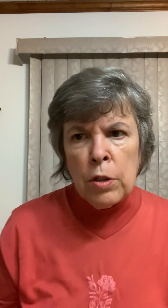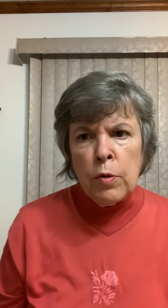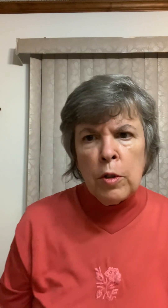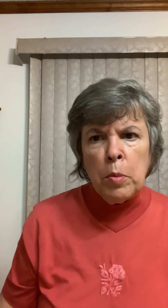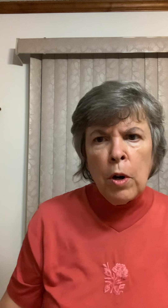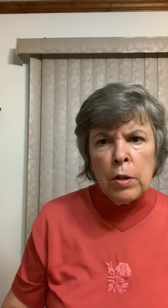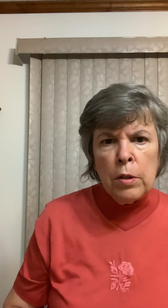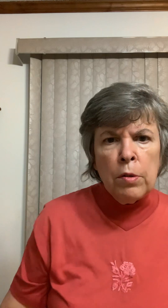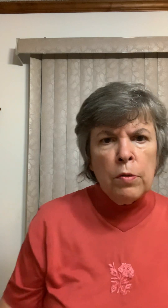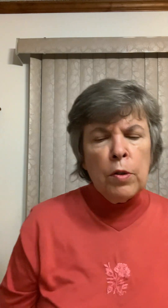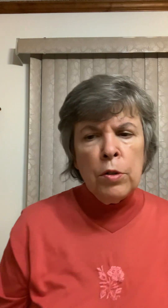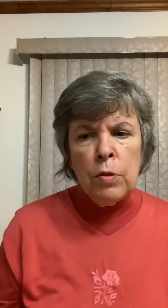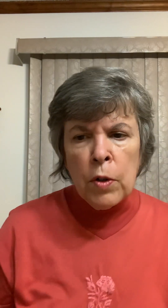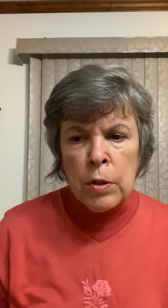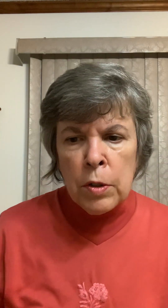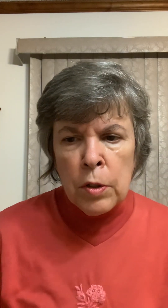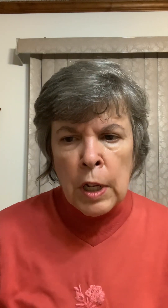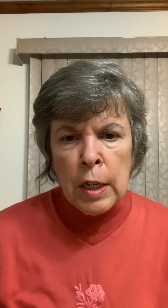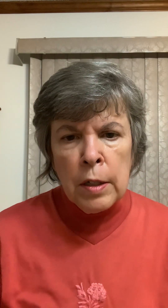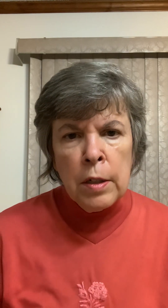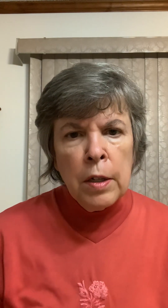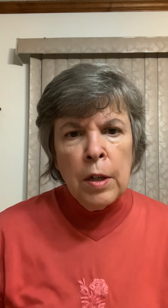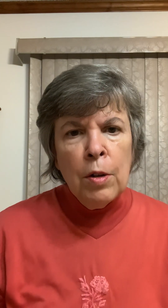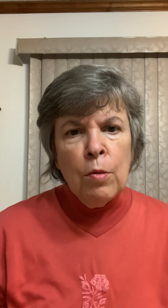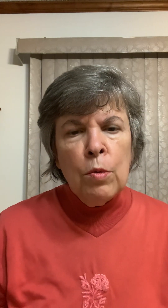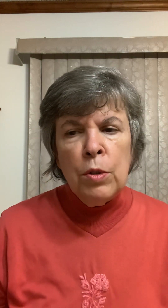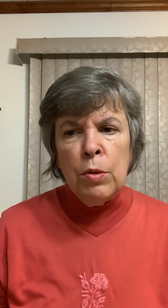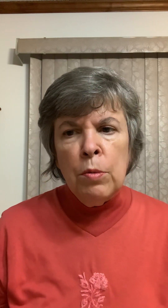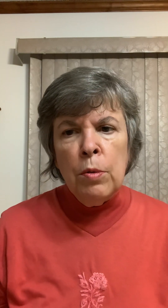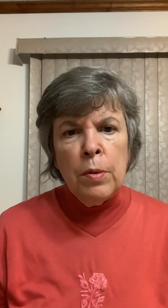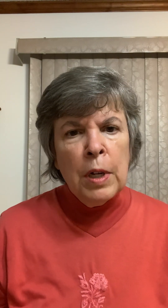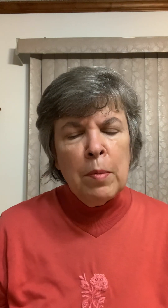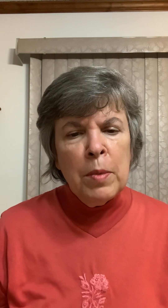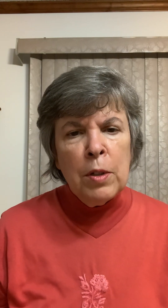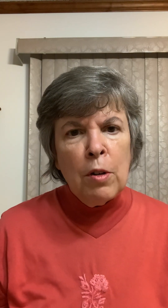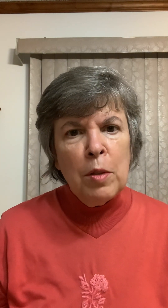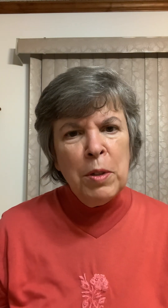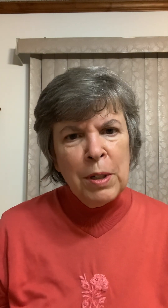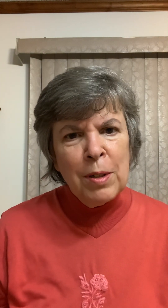first part to know the first 2 verses, and we'll do the song to music.